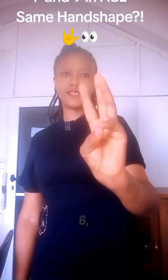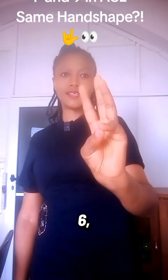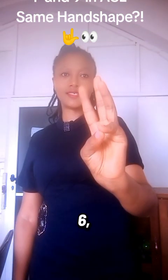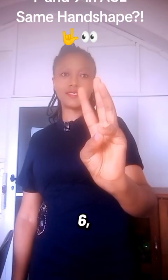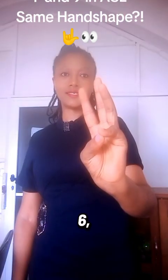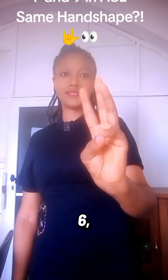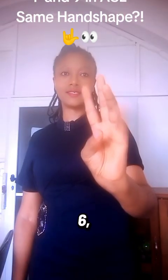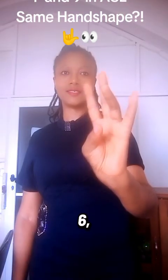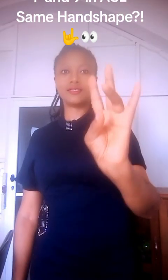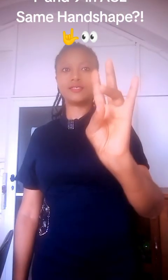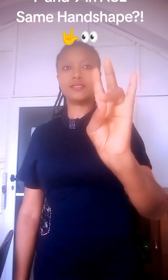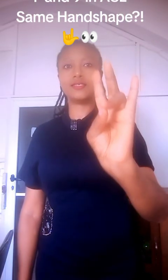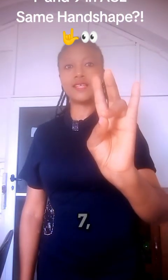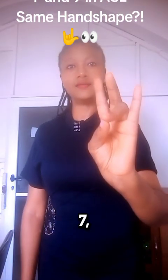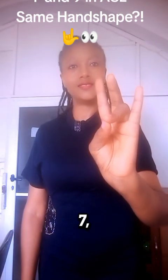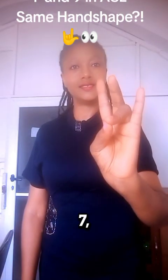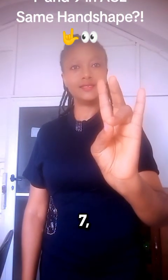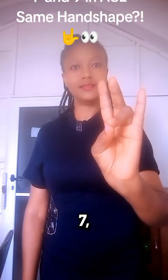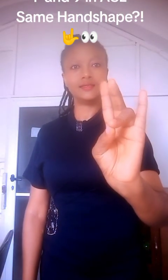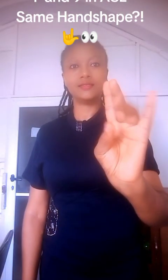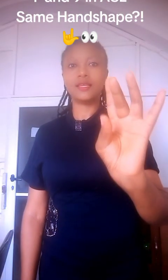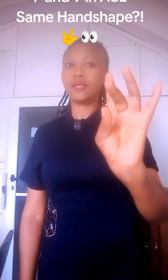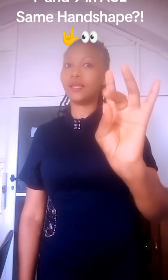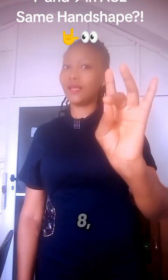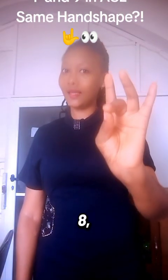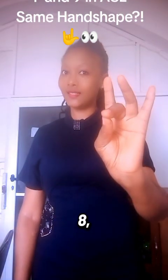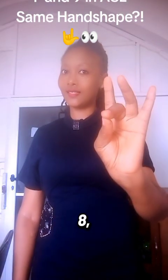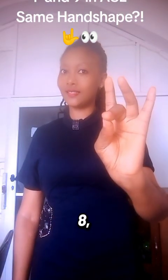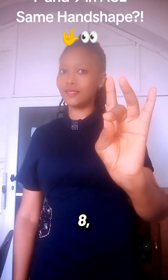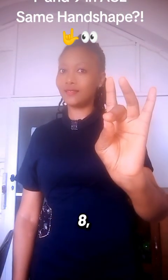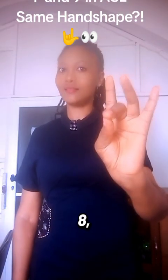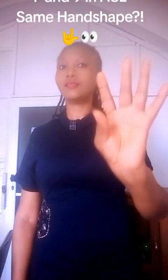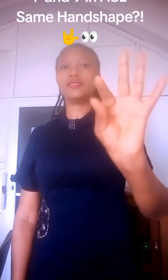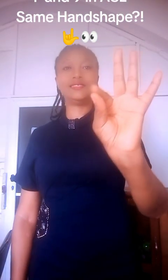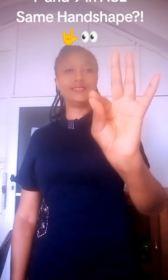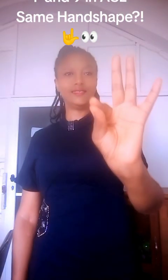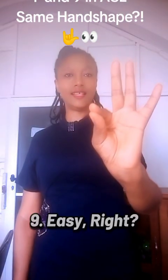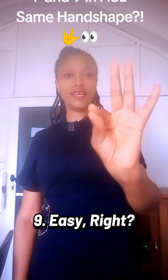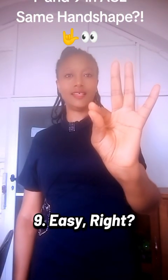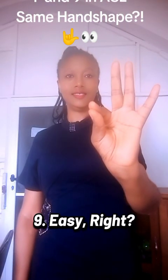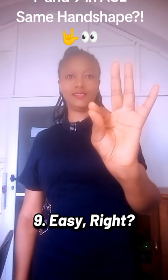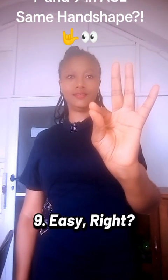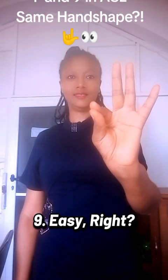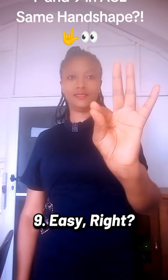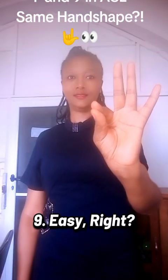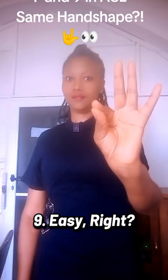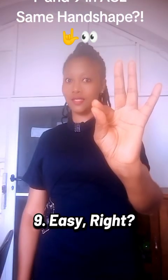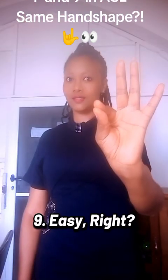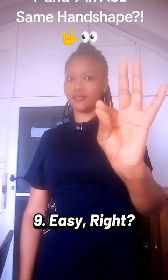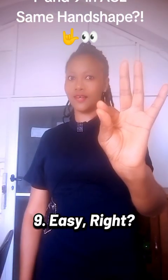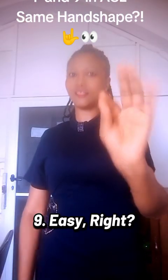6, 7, 8, 9. Easy, right?